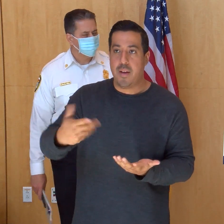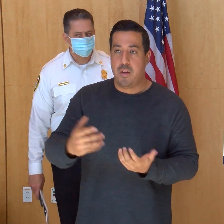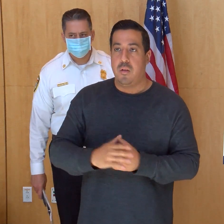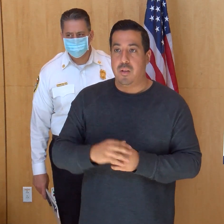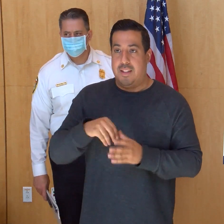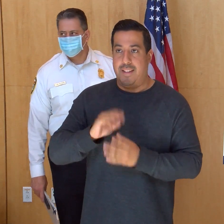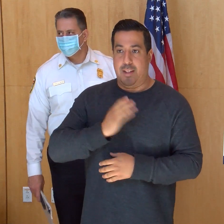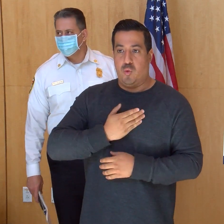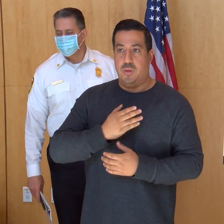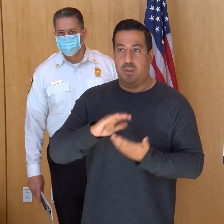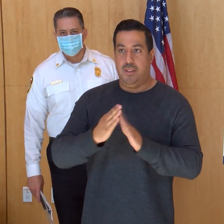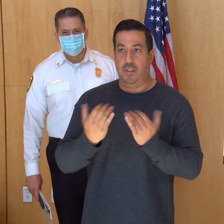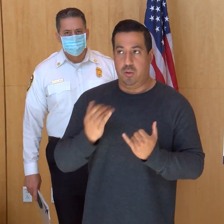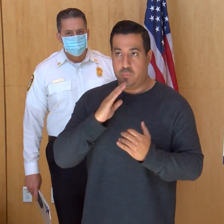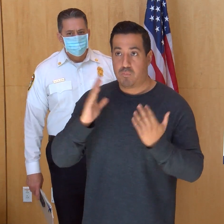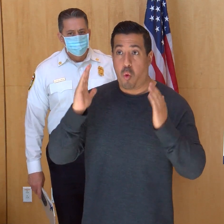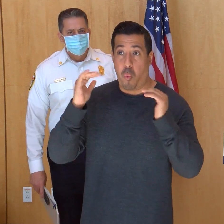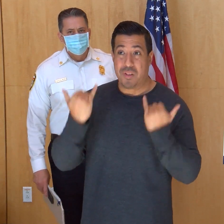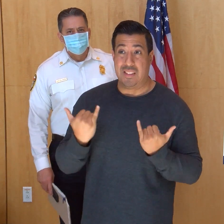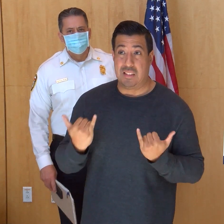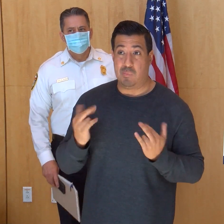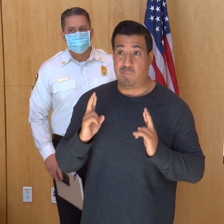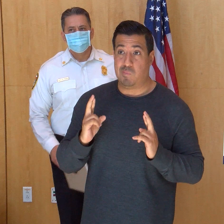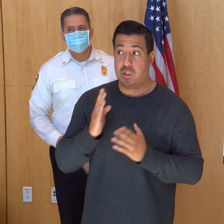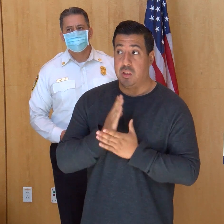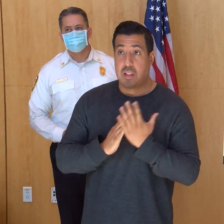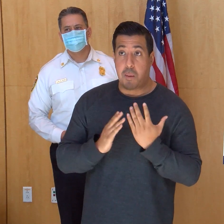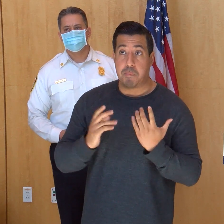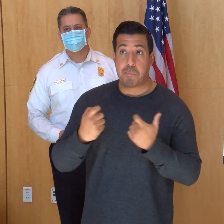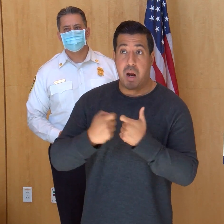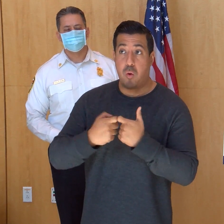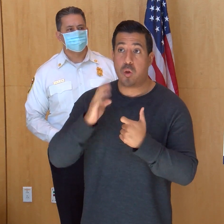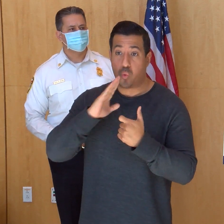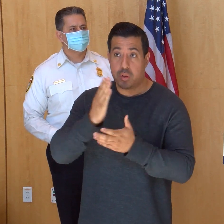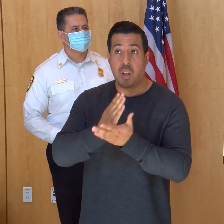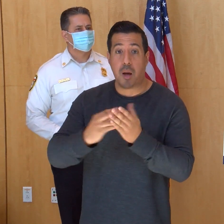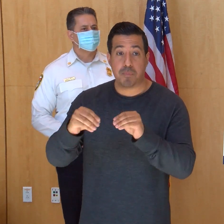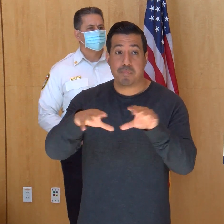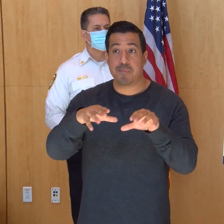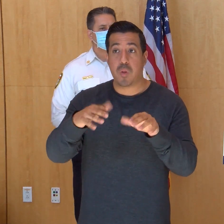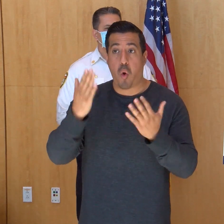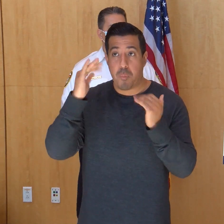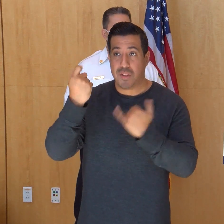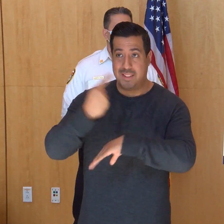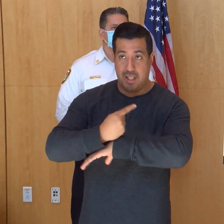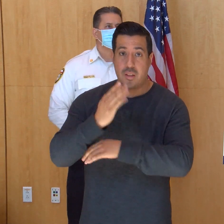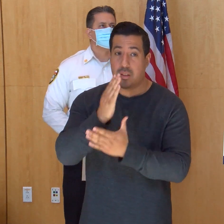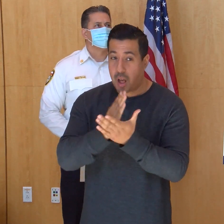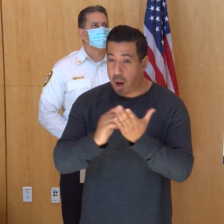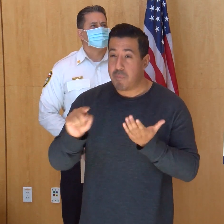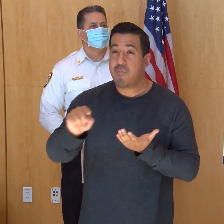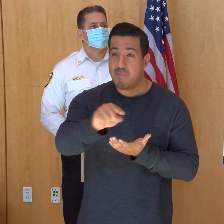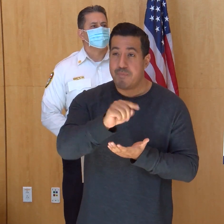in our city. The hope is that some power will be restored sometime today. I do know